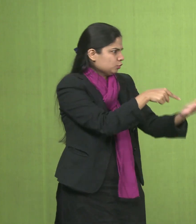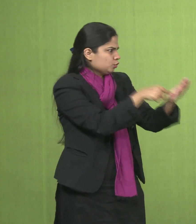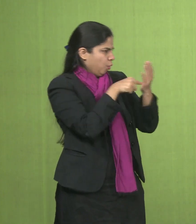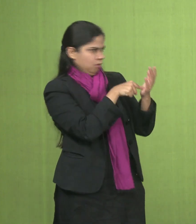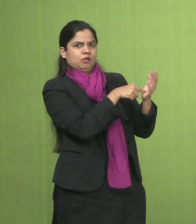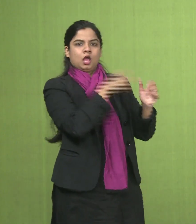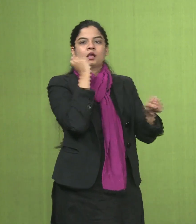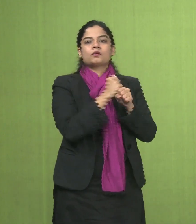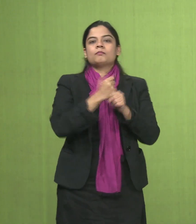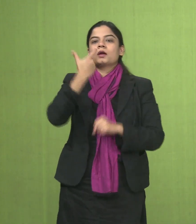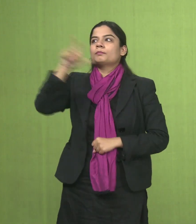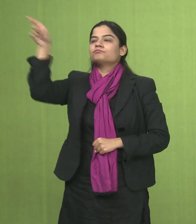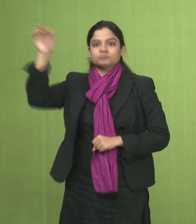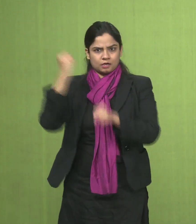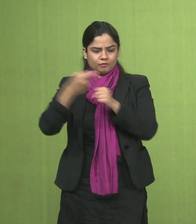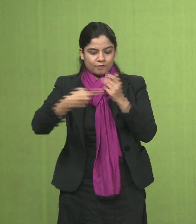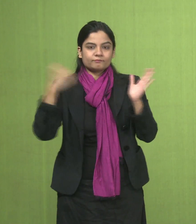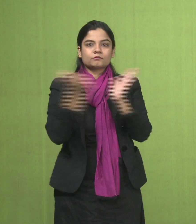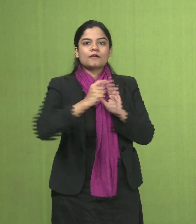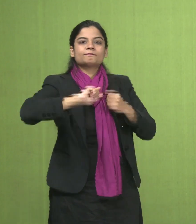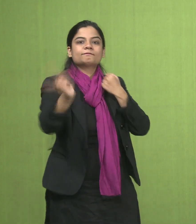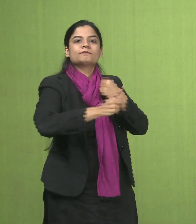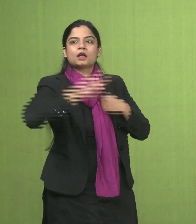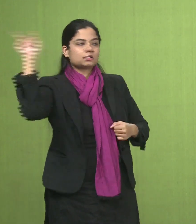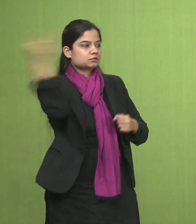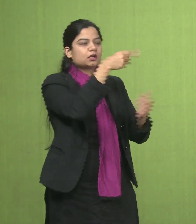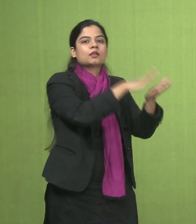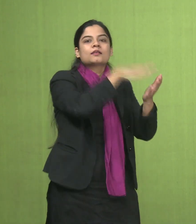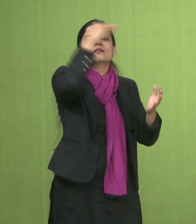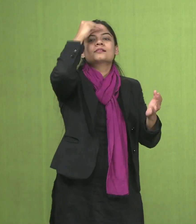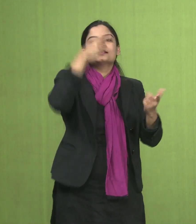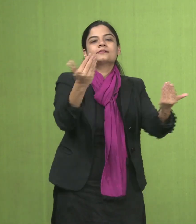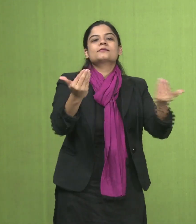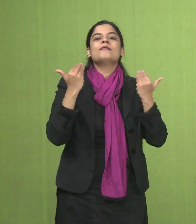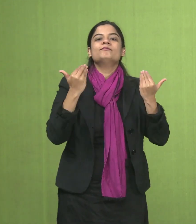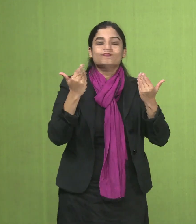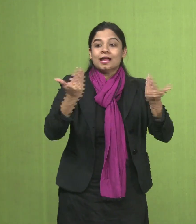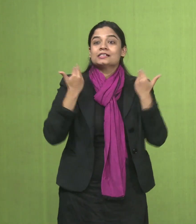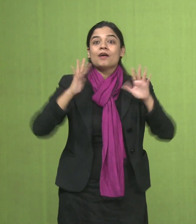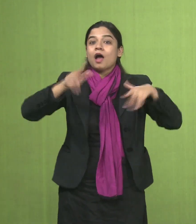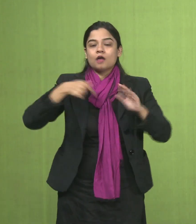cheating and you're able to do that, you should definitely file a complaint to the concerned authorities.